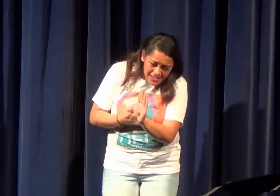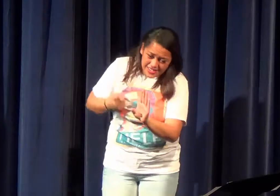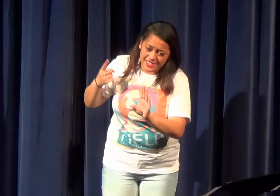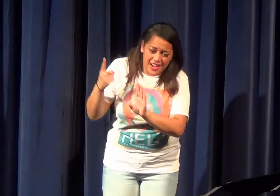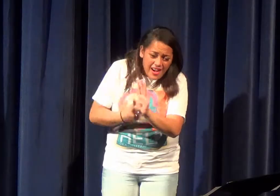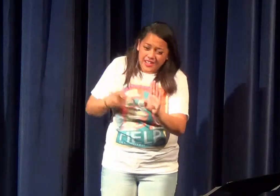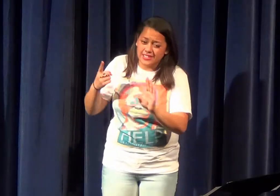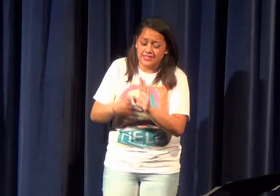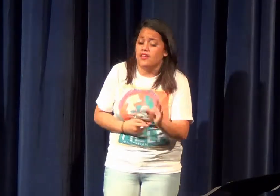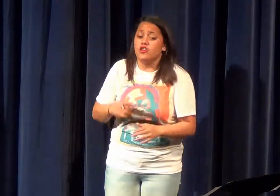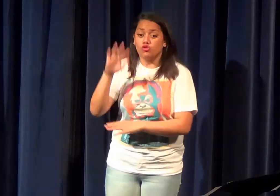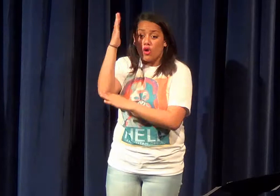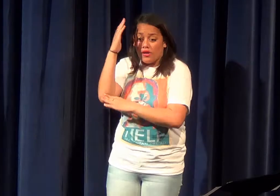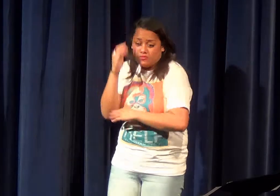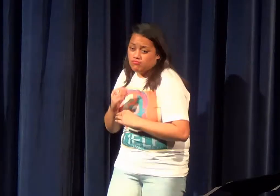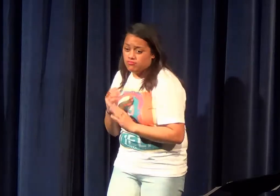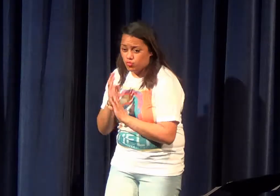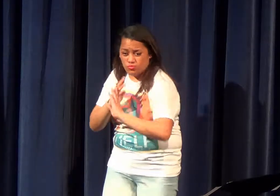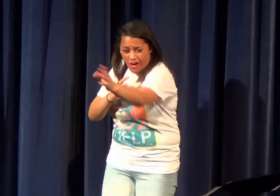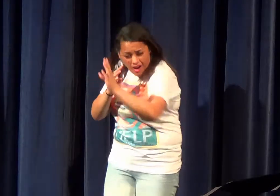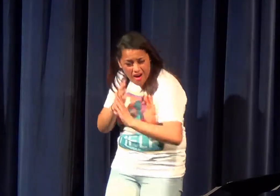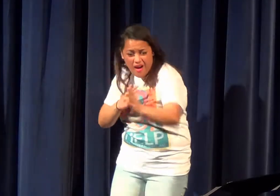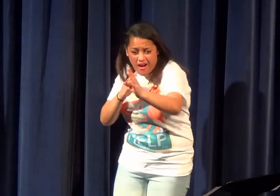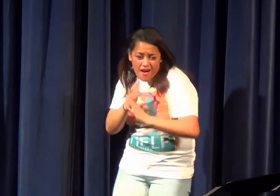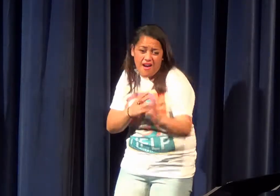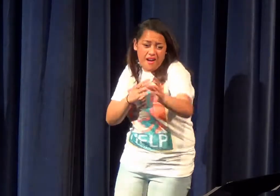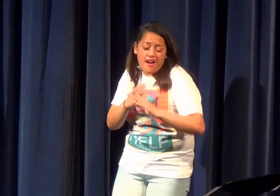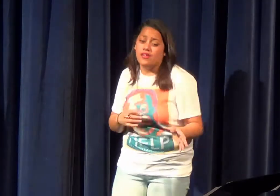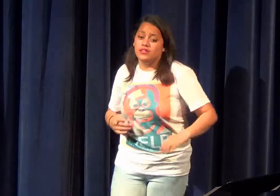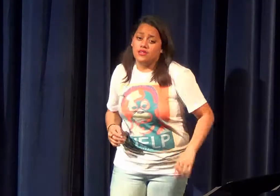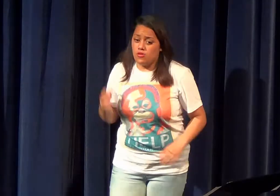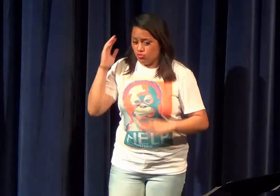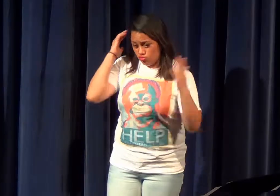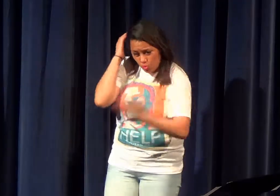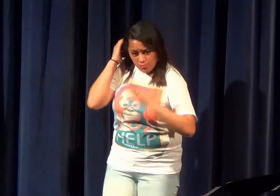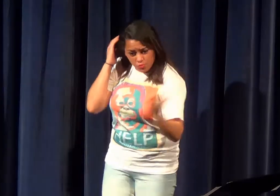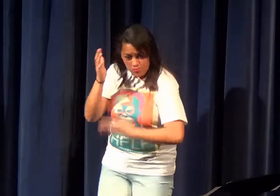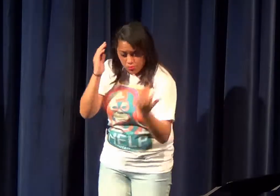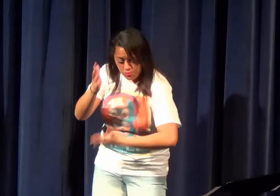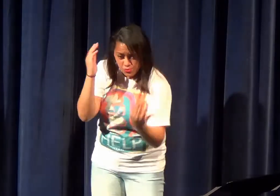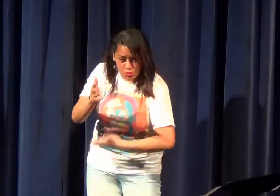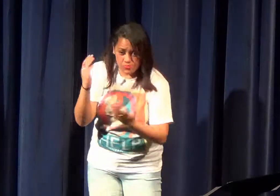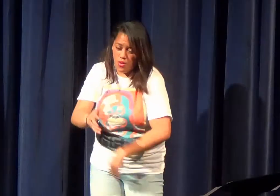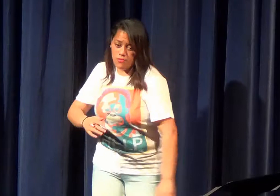And every year, more and more trees were chopped down.